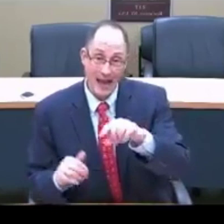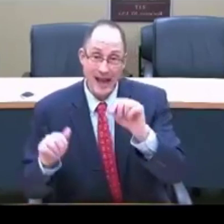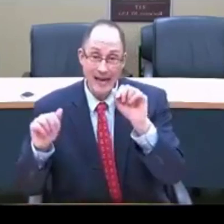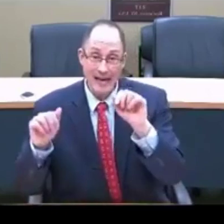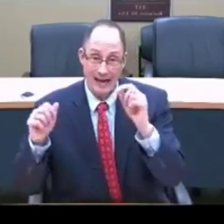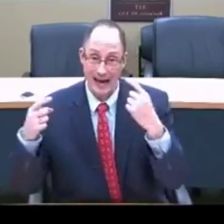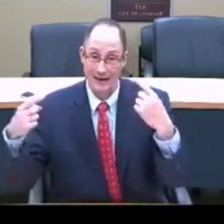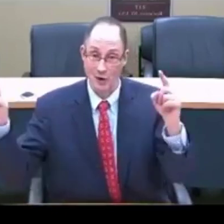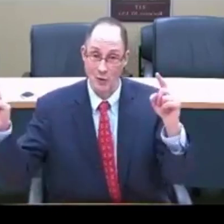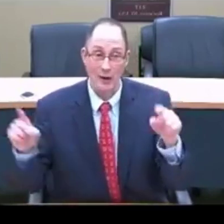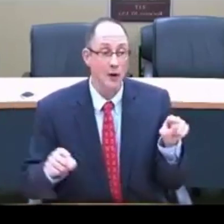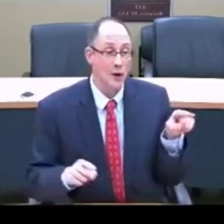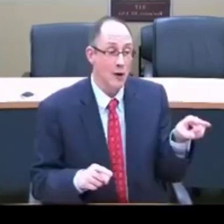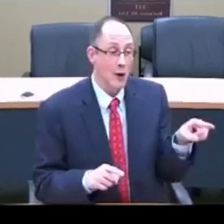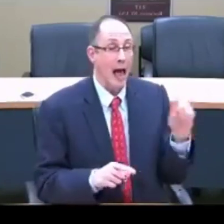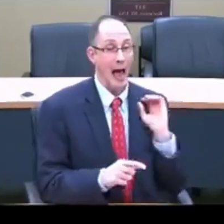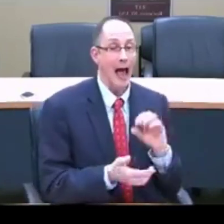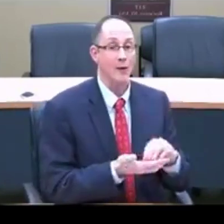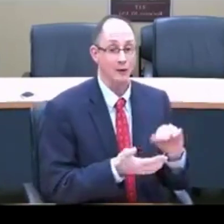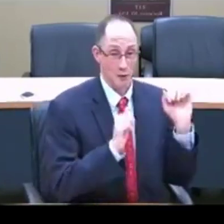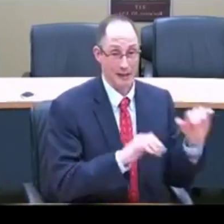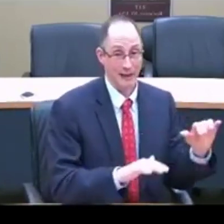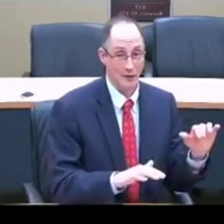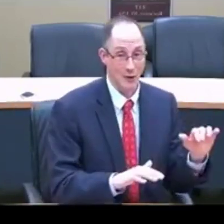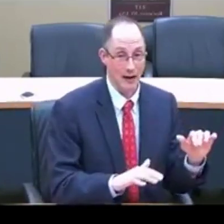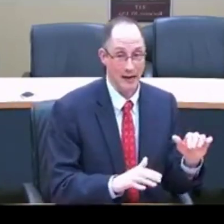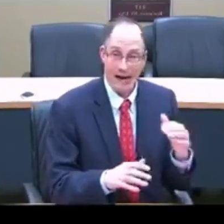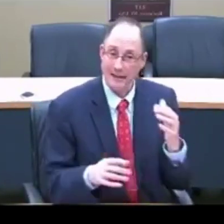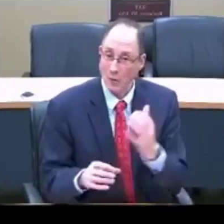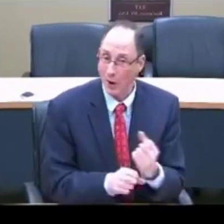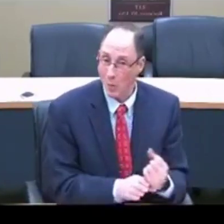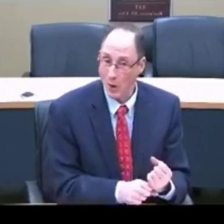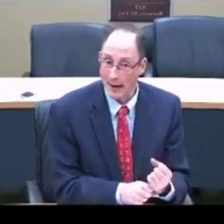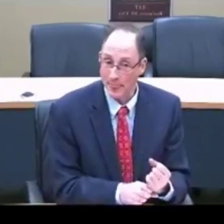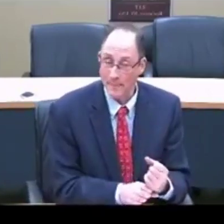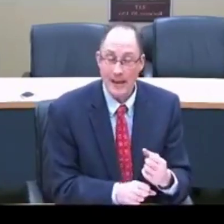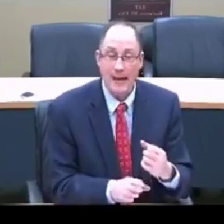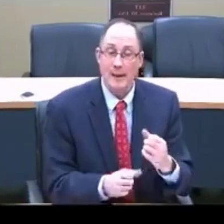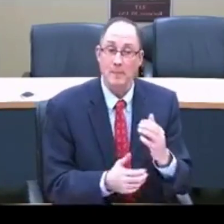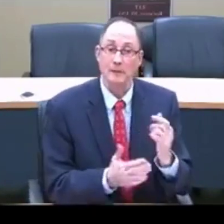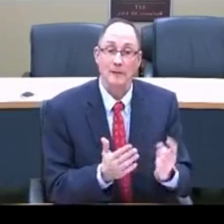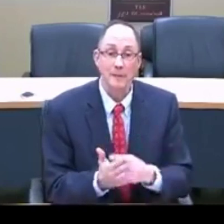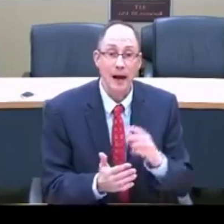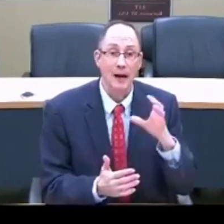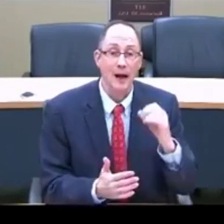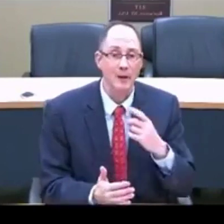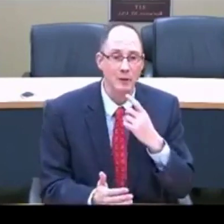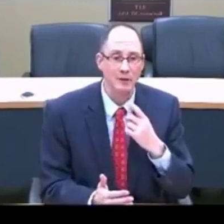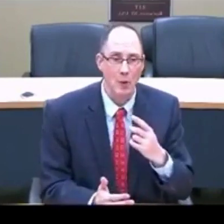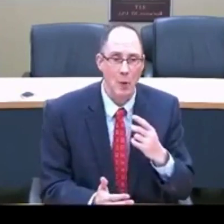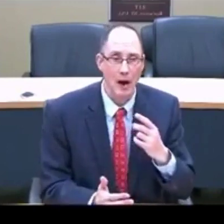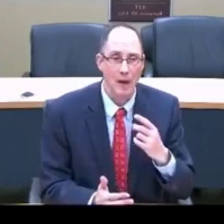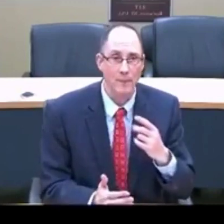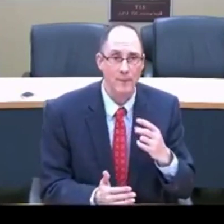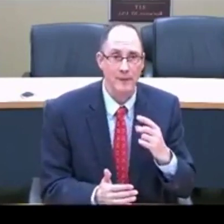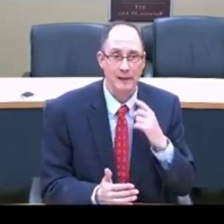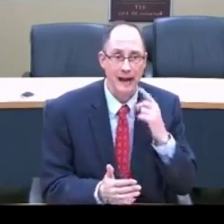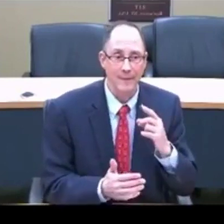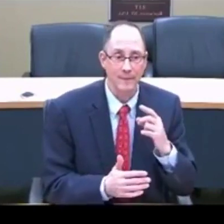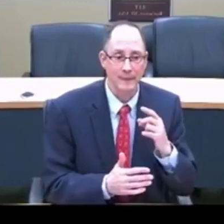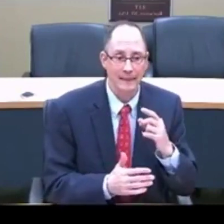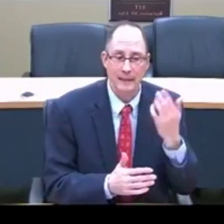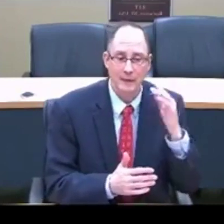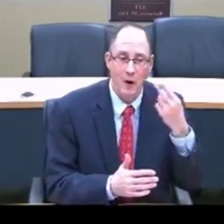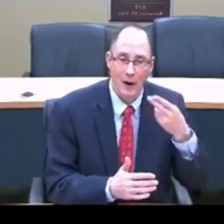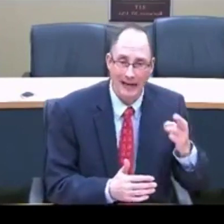they can do it, our student can do it. It's a win-win. But sometimes the company would say, well, the deaf,